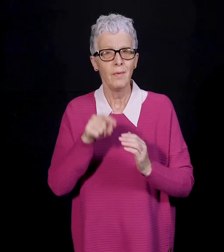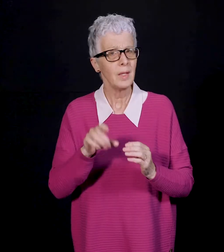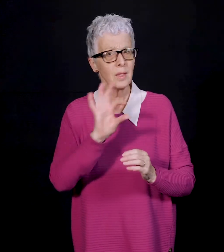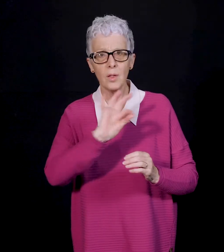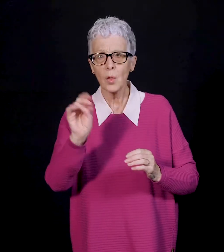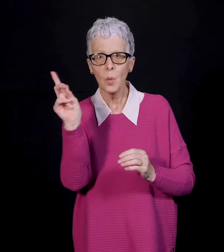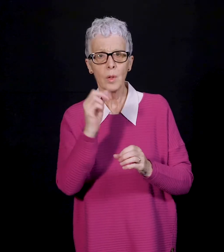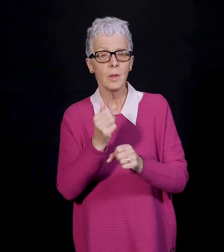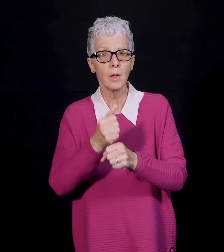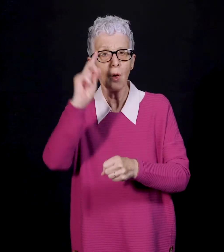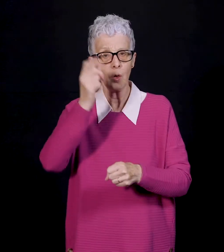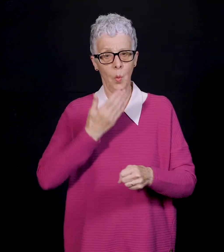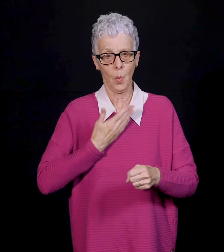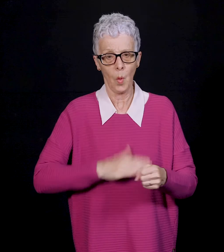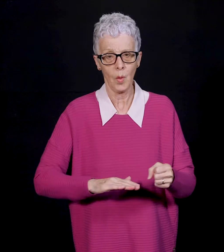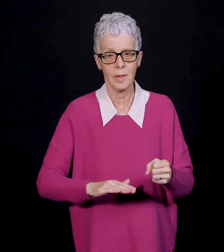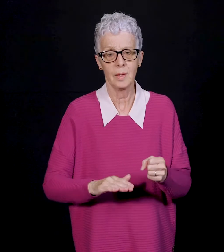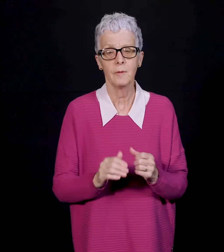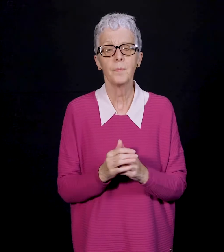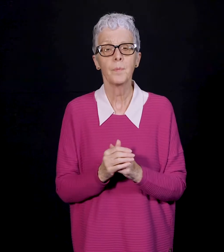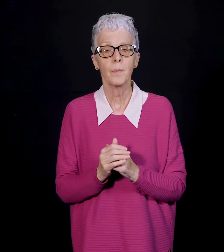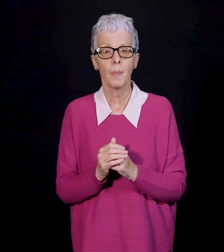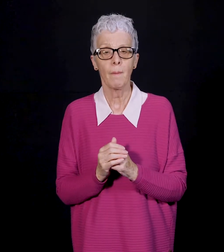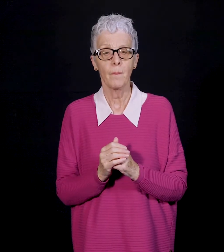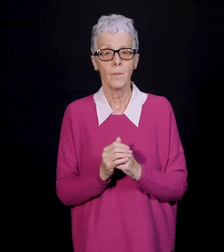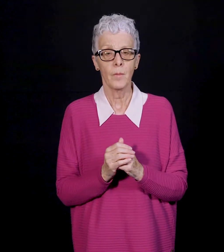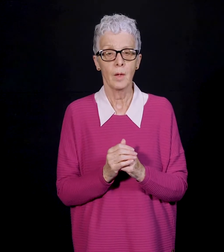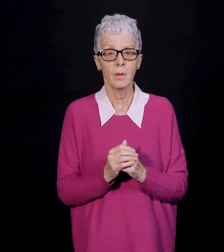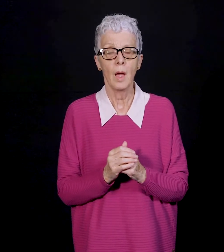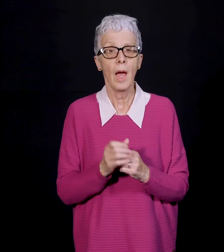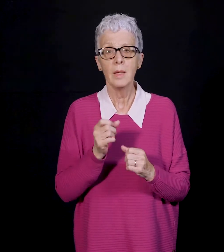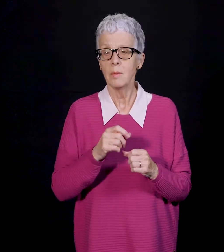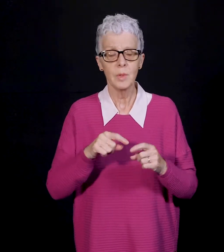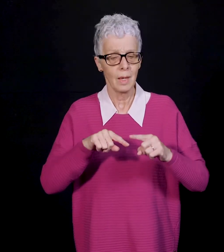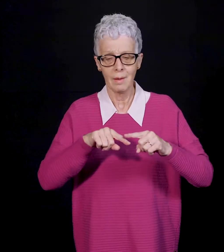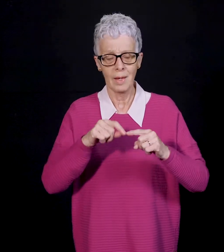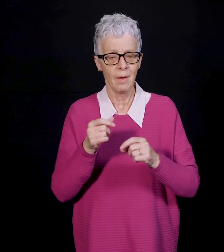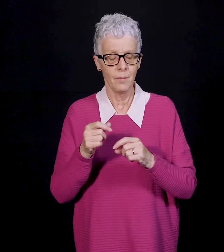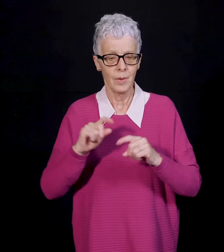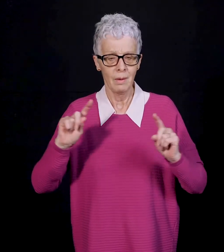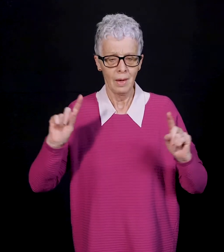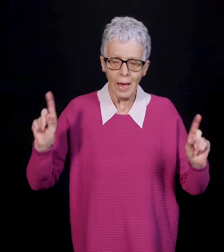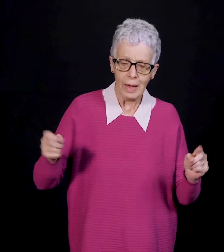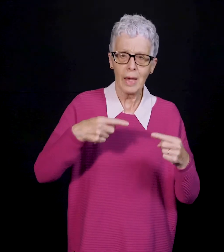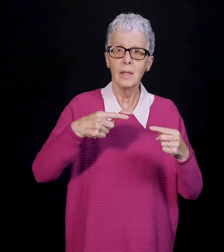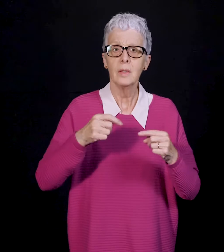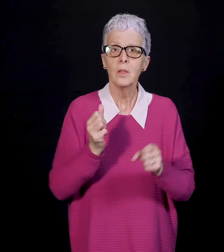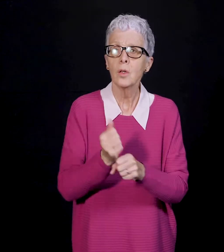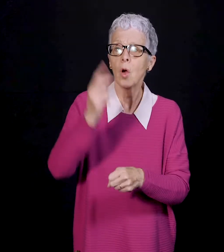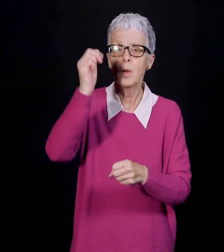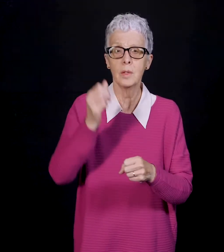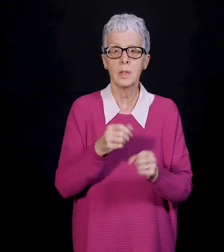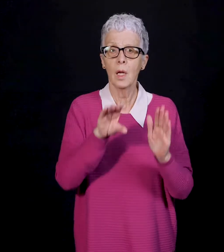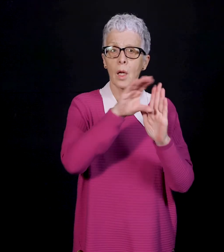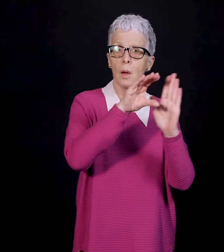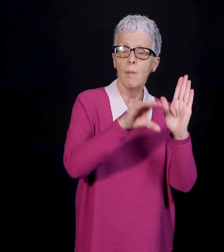given in Exodus 30, verse 9. In fact, it says it was contrary to his command. That's God's command. So in